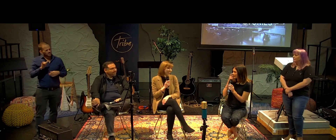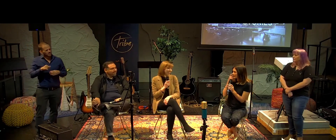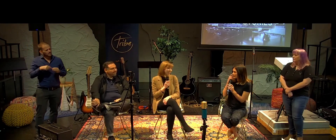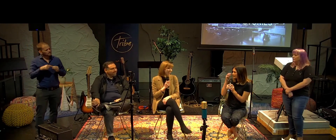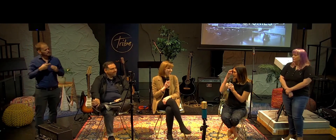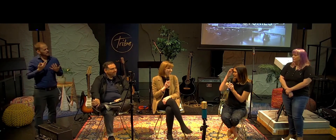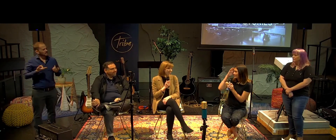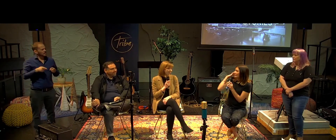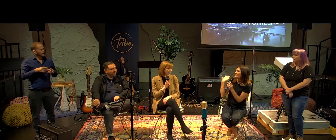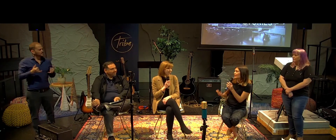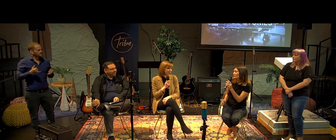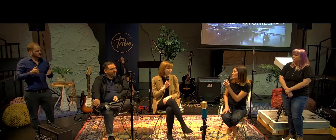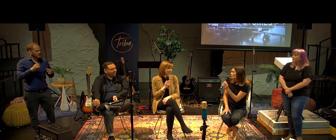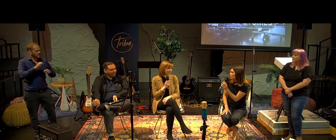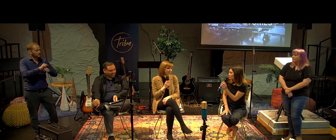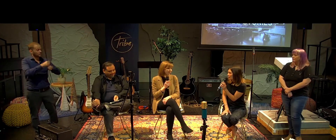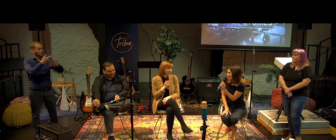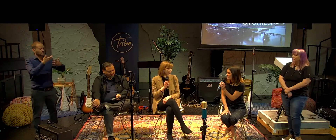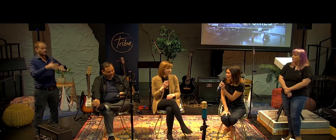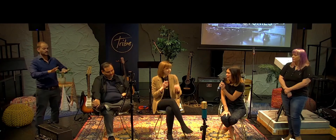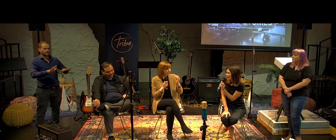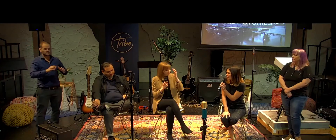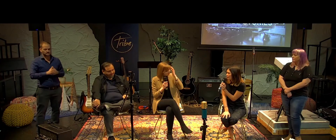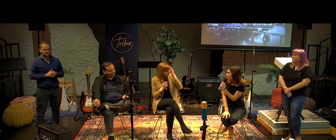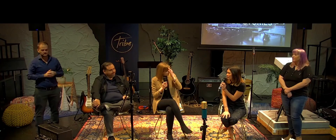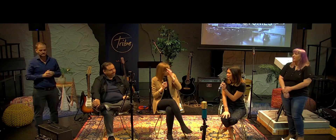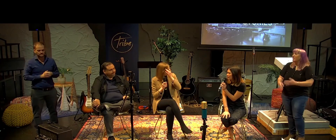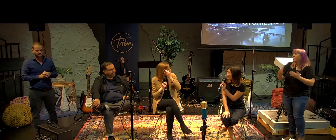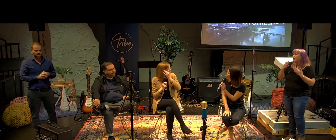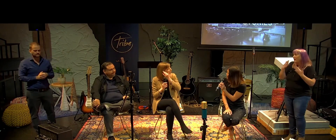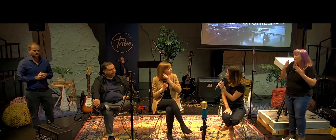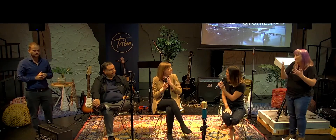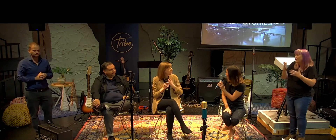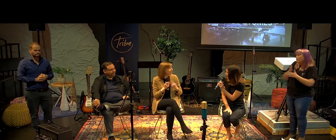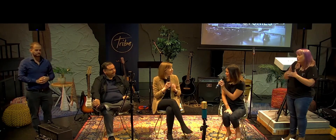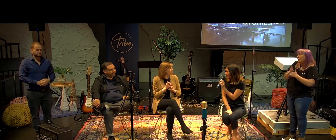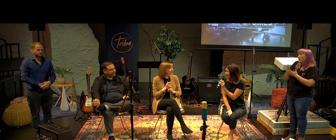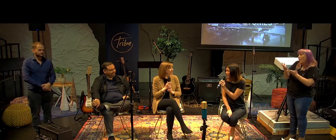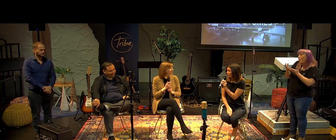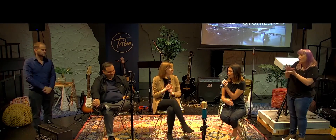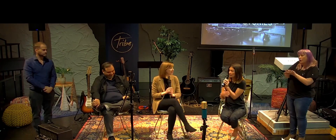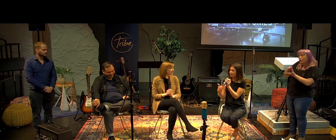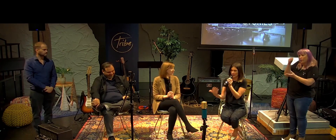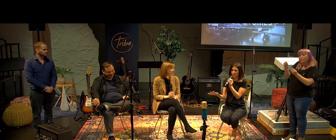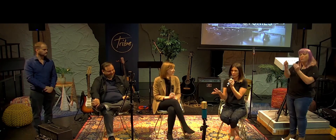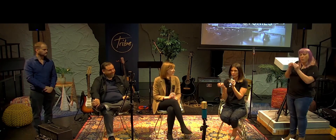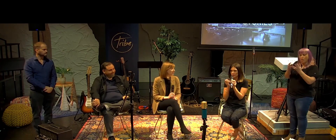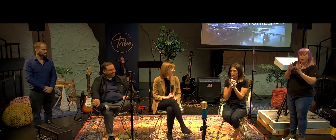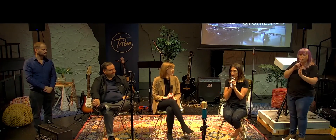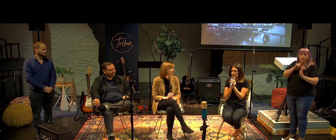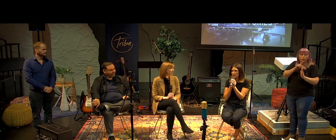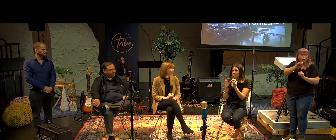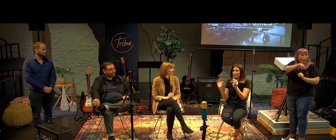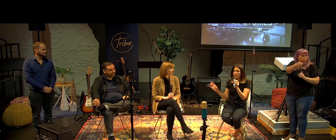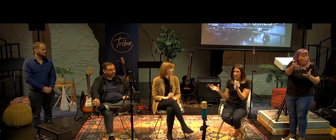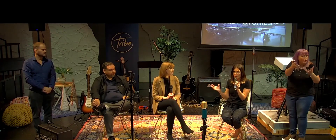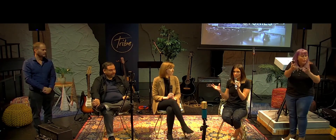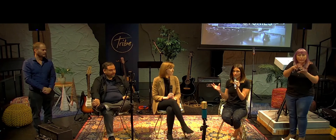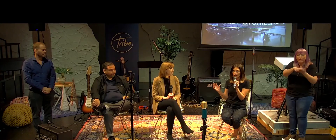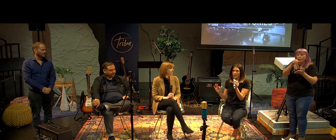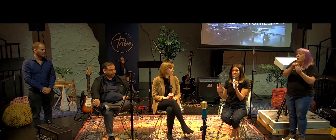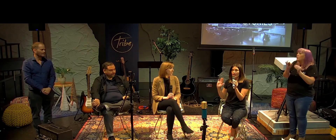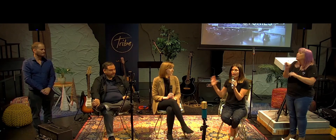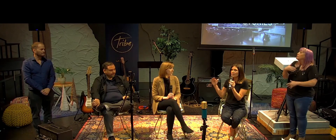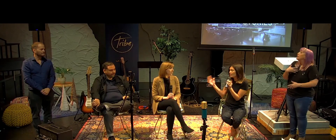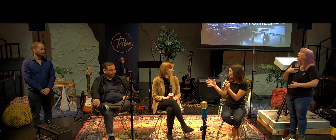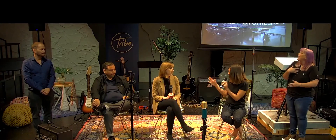after this work is done. Thanks so much for sharing. I want to learn more about that. I'm sure other people do too. I think what's so fascinating